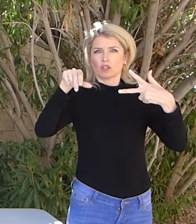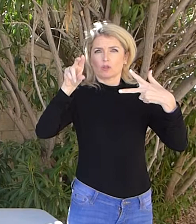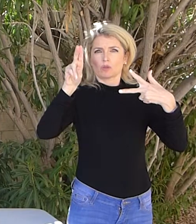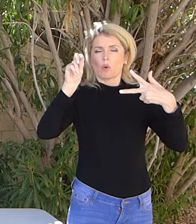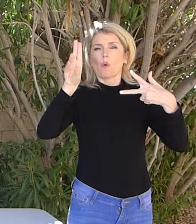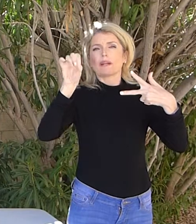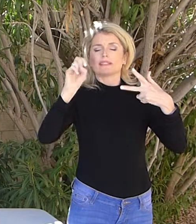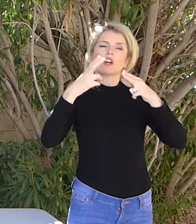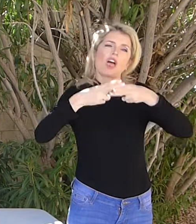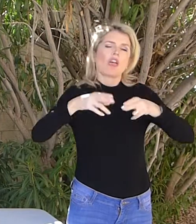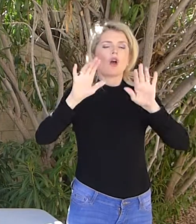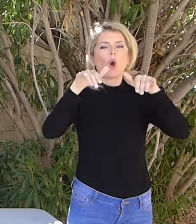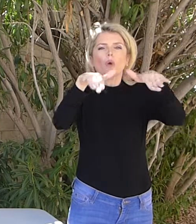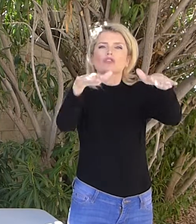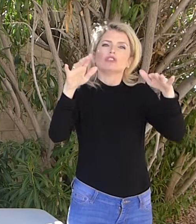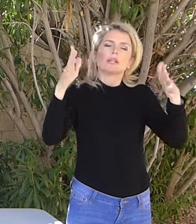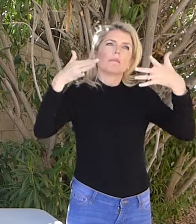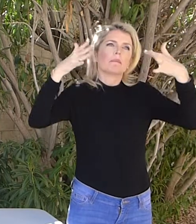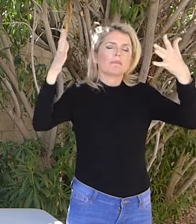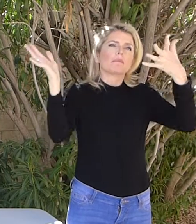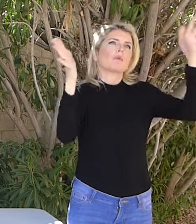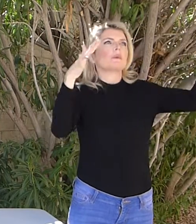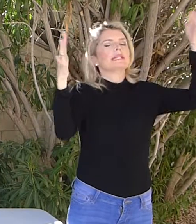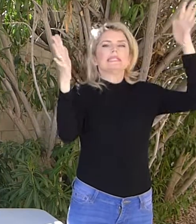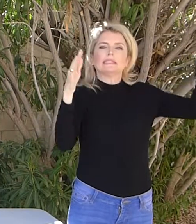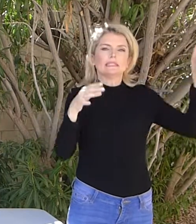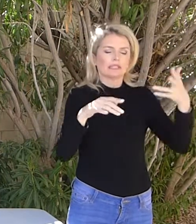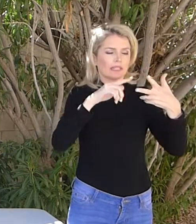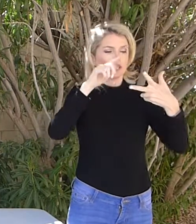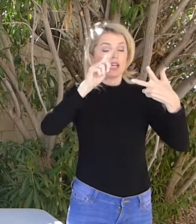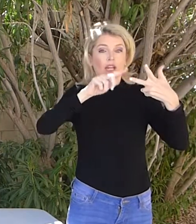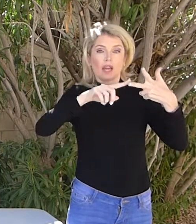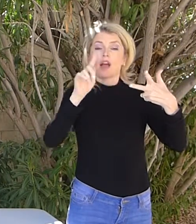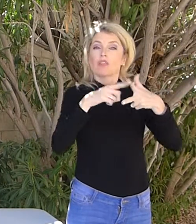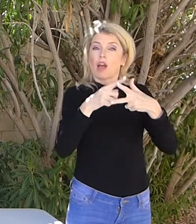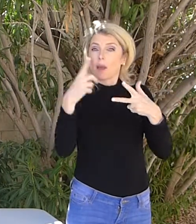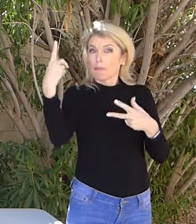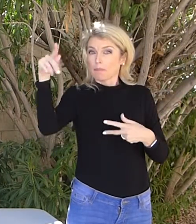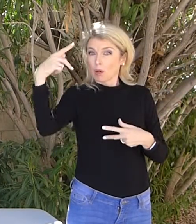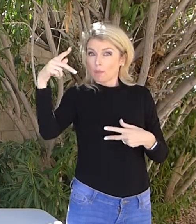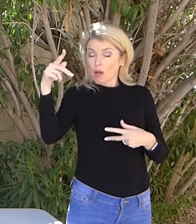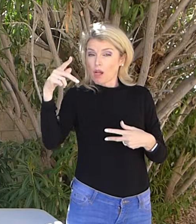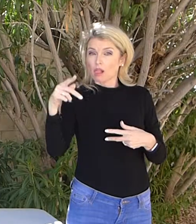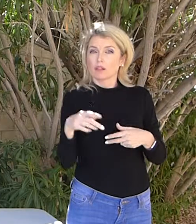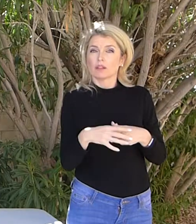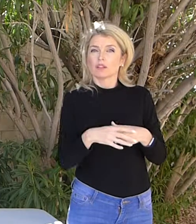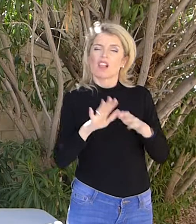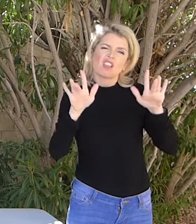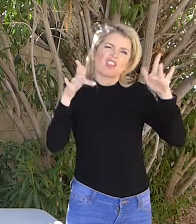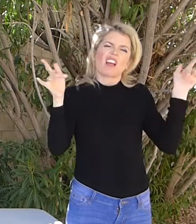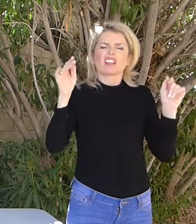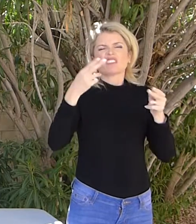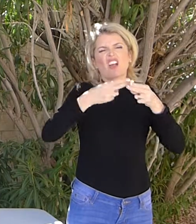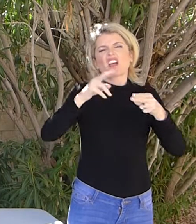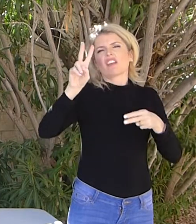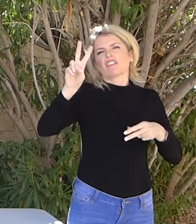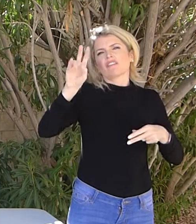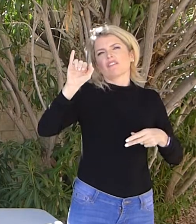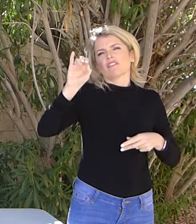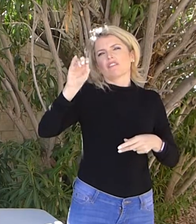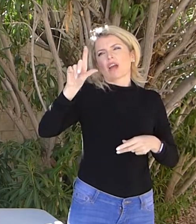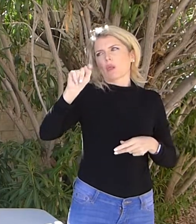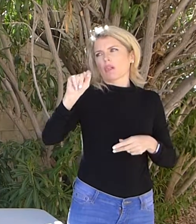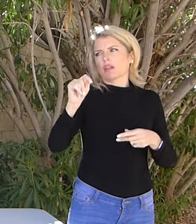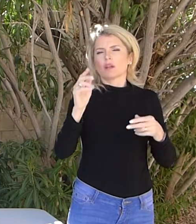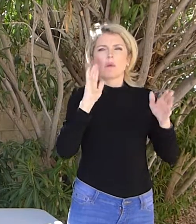called? Ocean Breeze. Ocean Breeze. And then your purple, your light violet, is